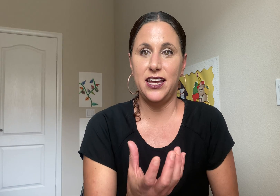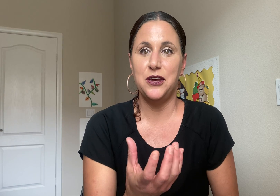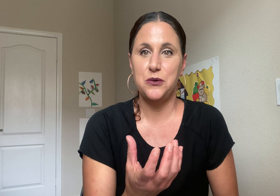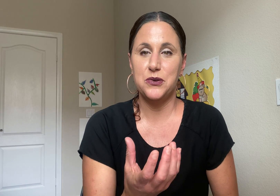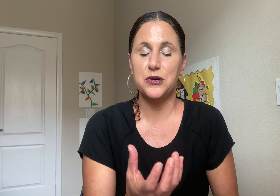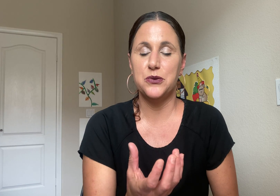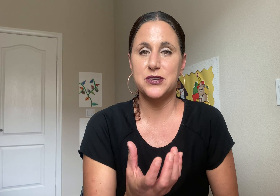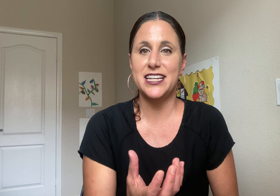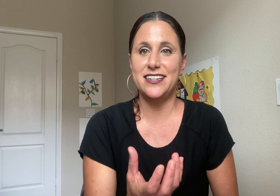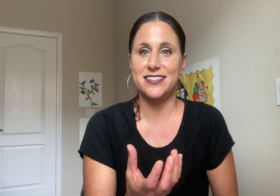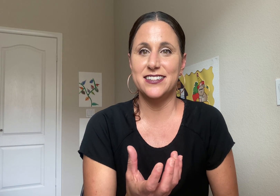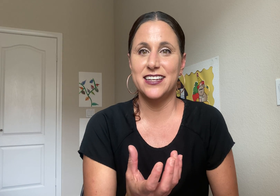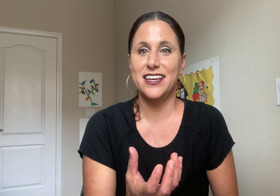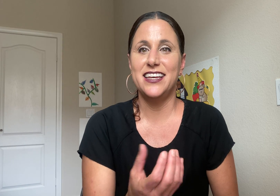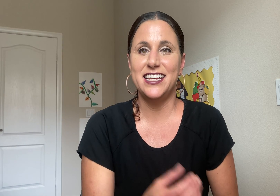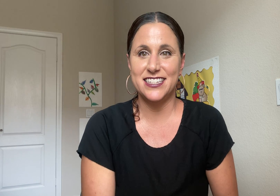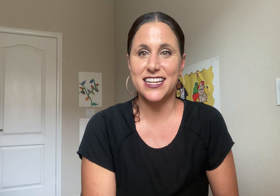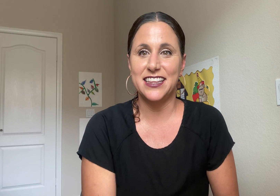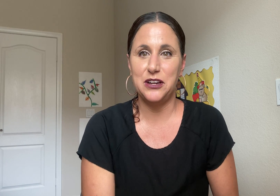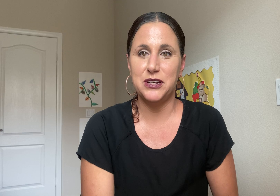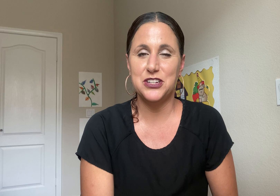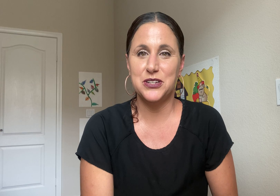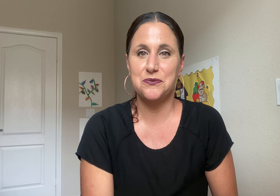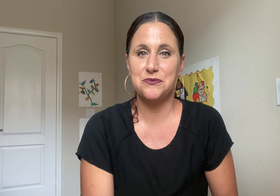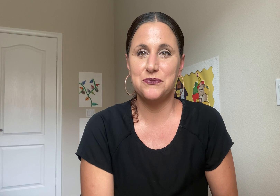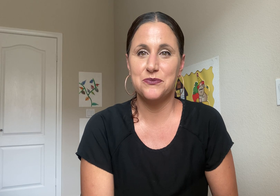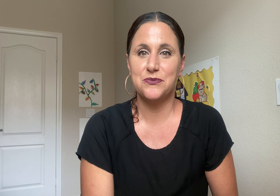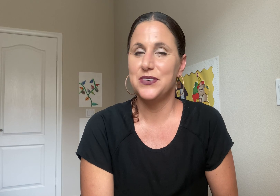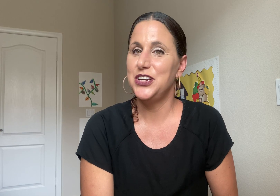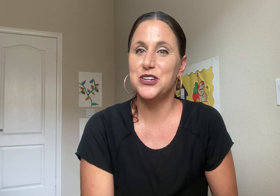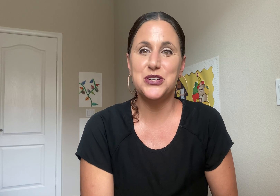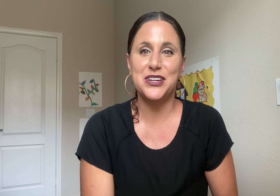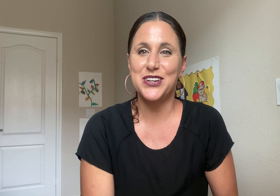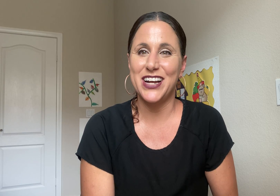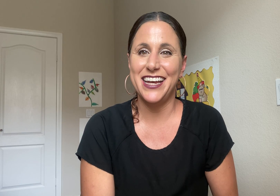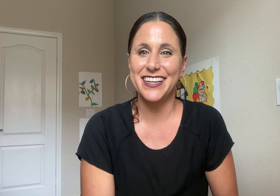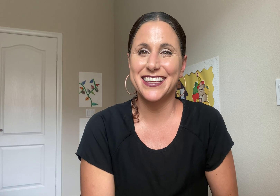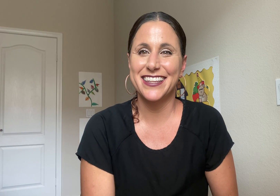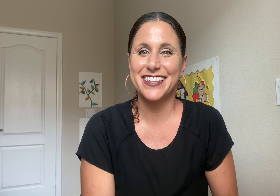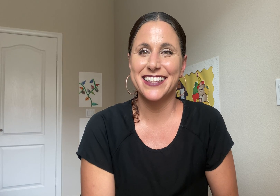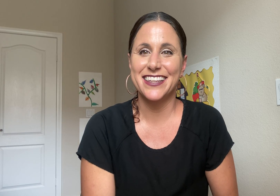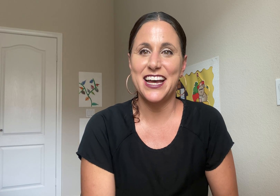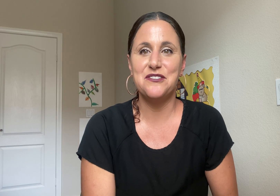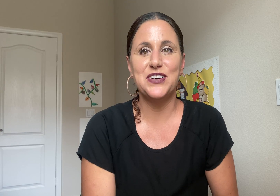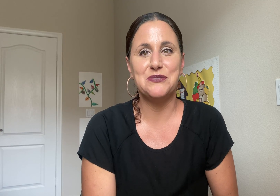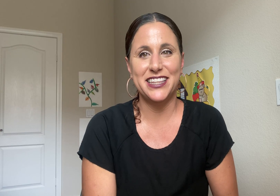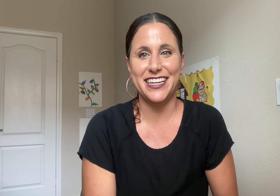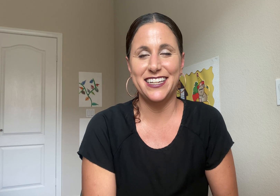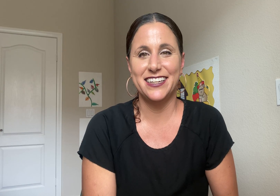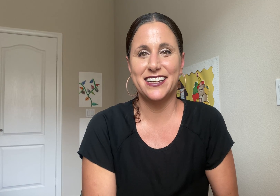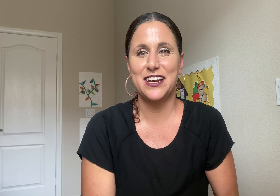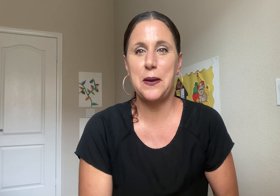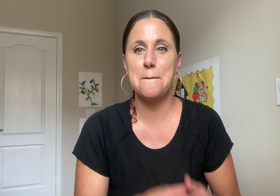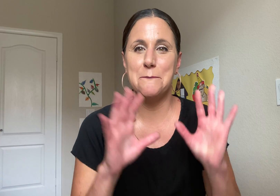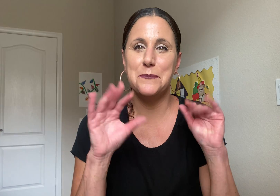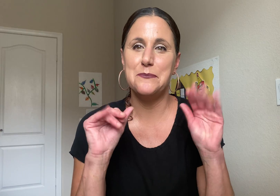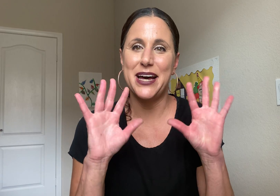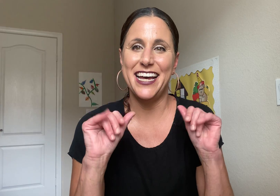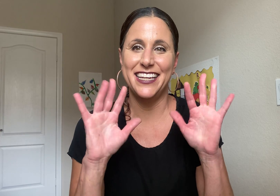communicate with a whole sentence in sign language. You're doing great. Have fun with it. Bye.